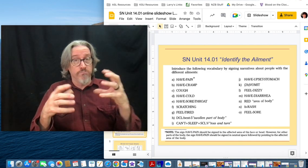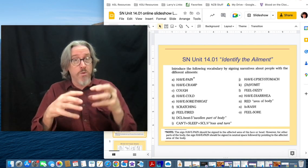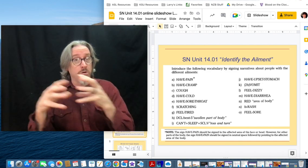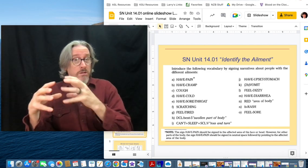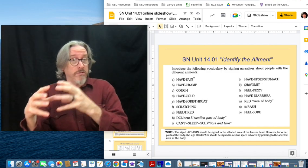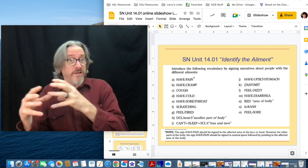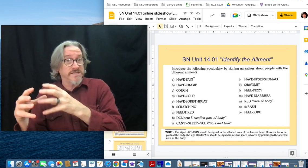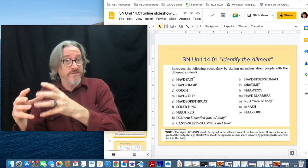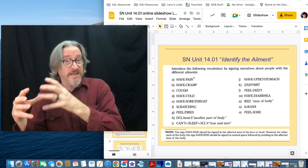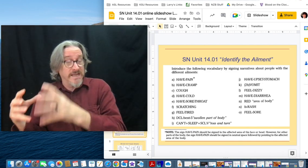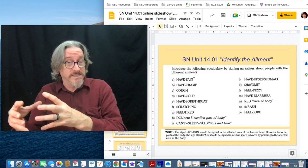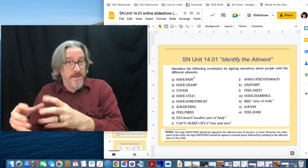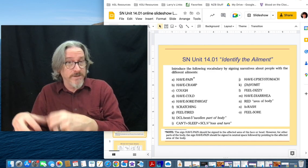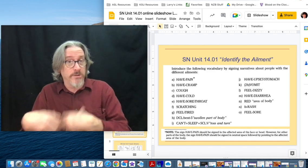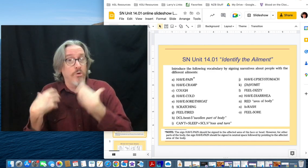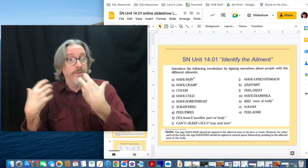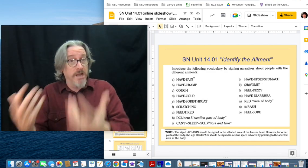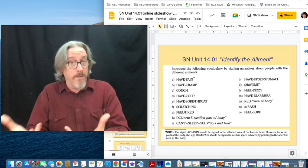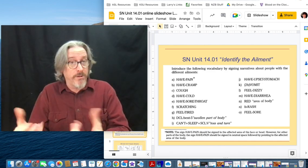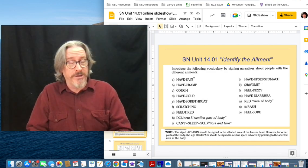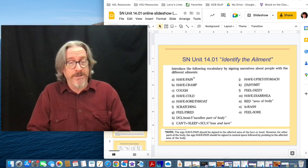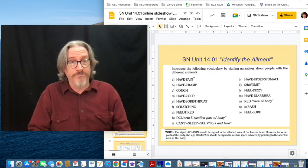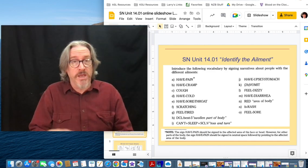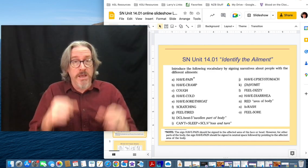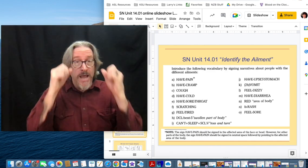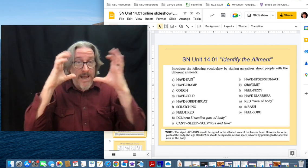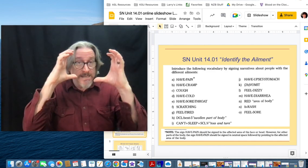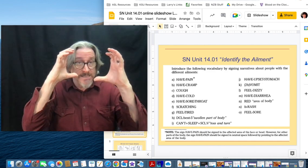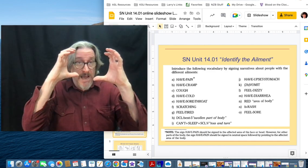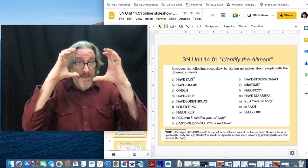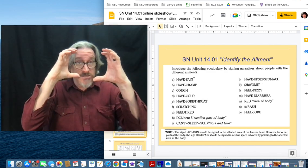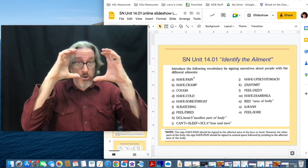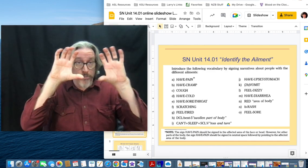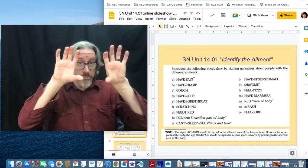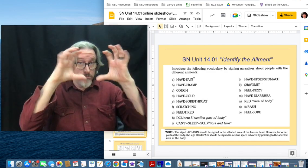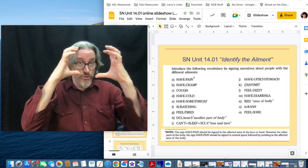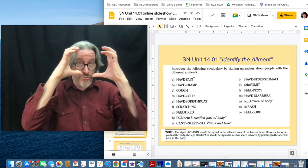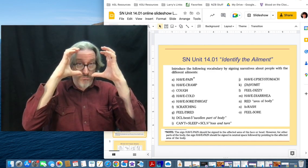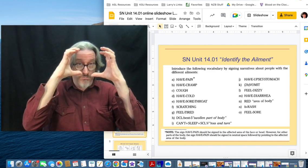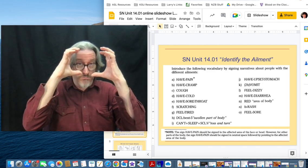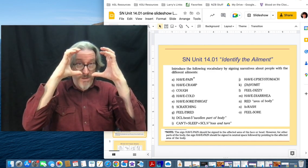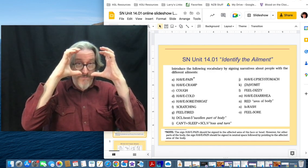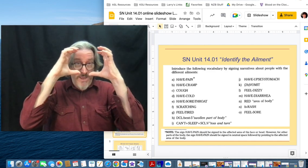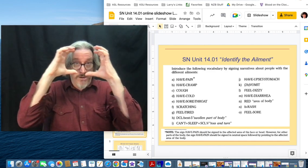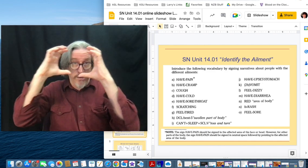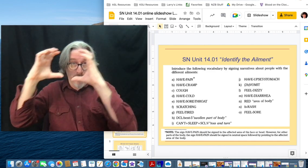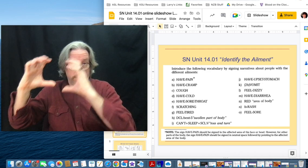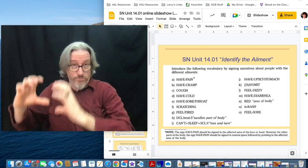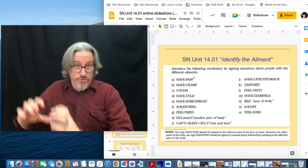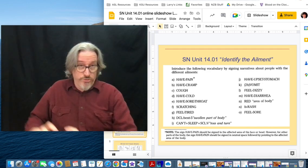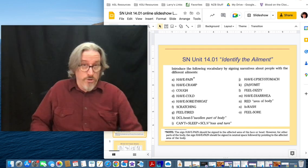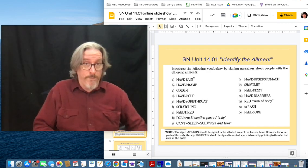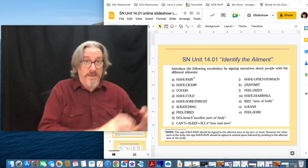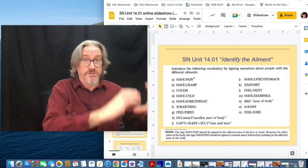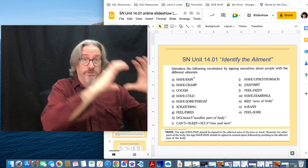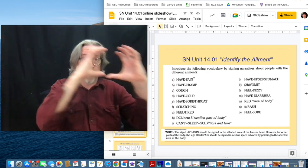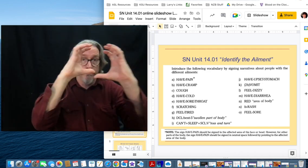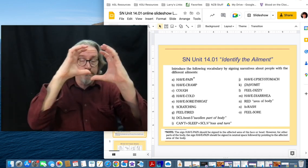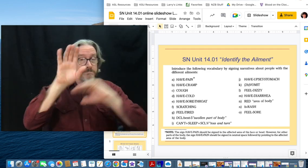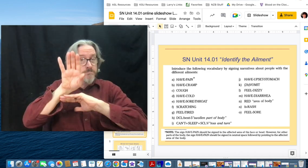like more along the lines of like insomnia or being up all night, and it's the eyes open and then a